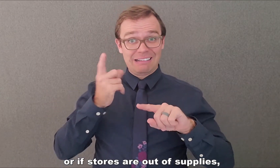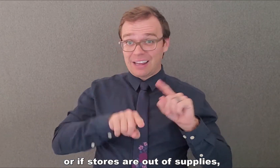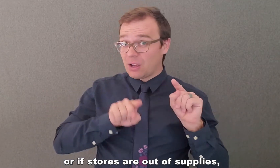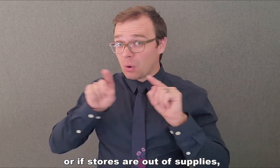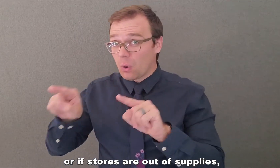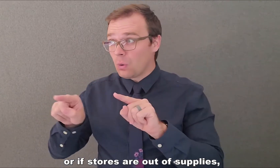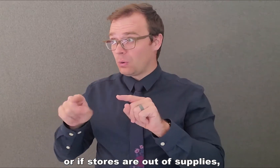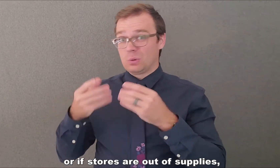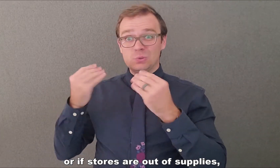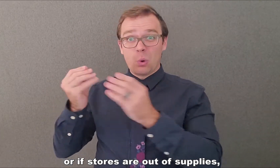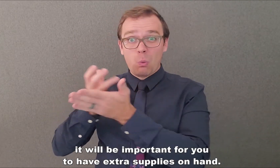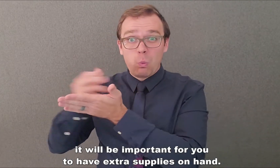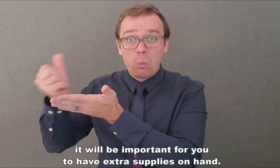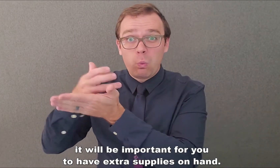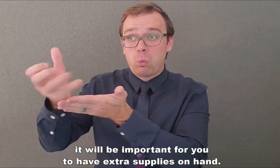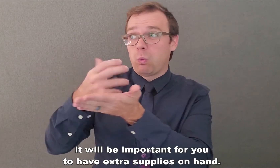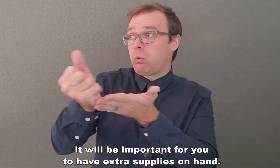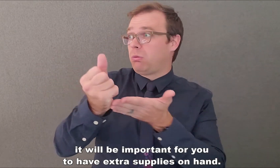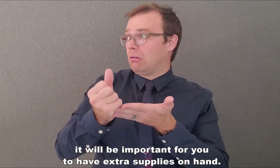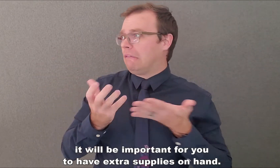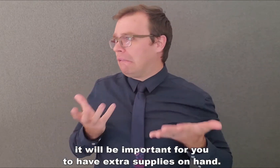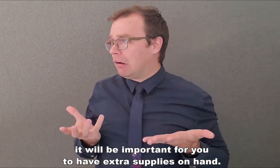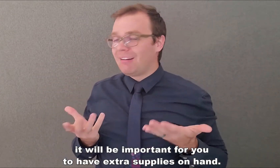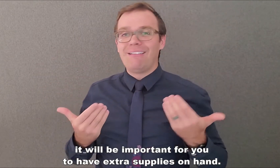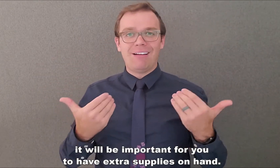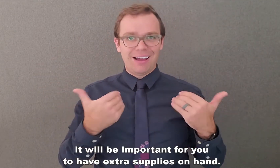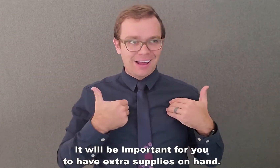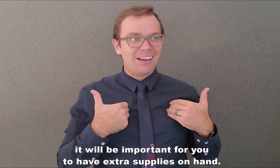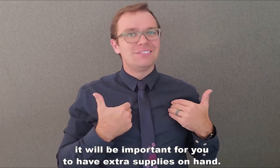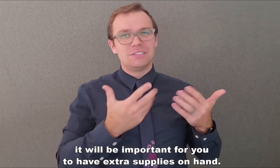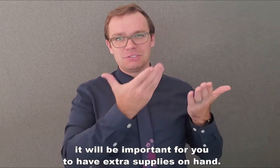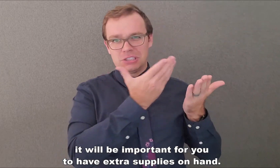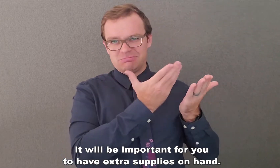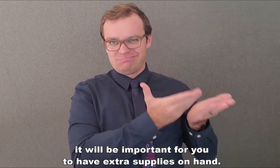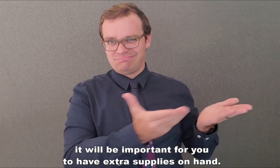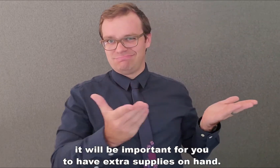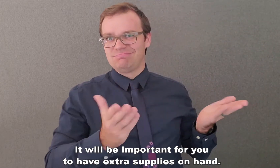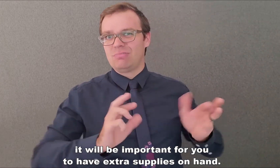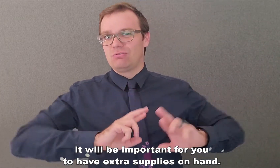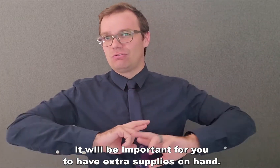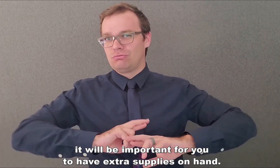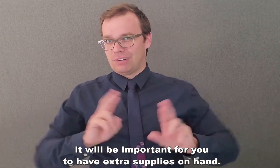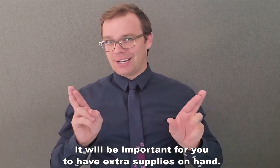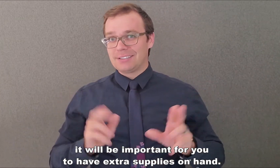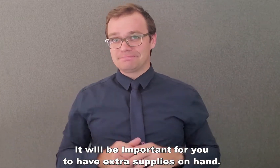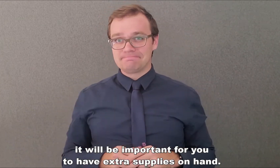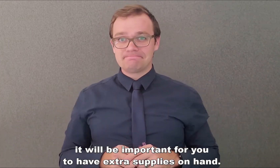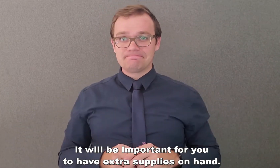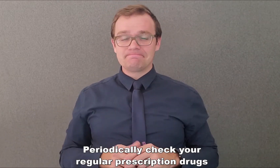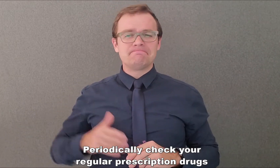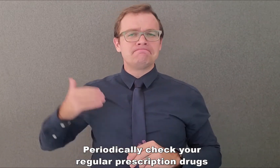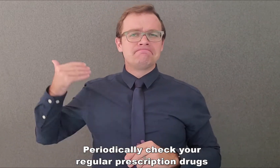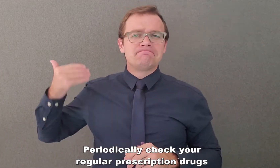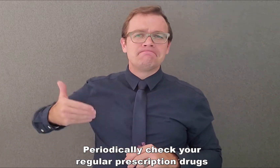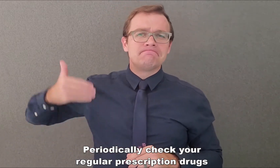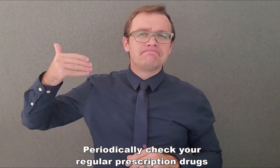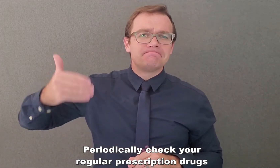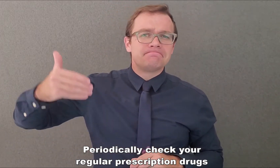supplies, it will be important for you to have extra supplies on hand. Periodically check your